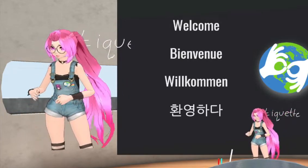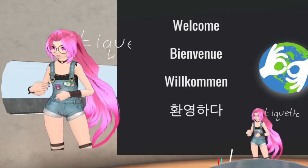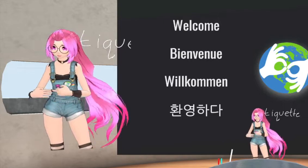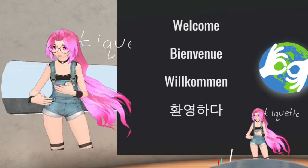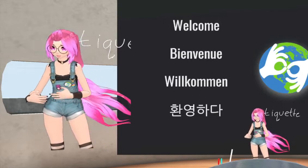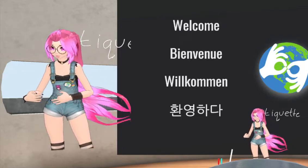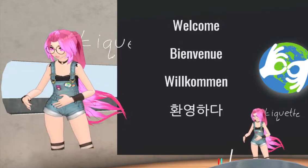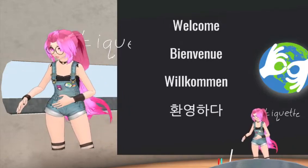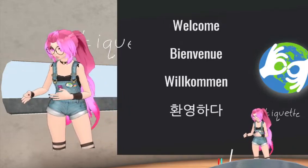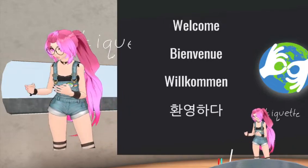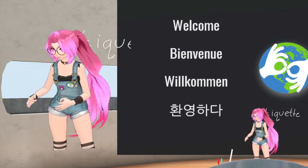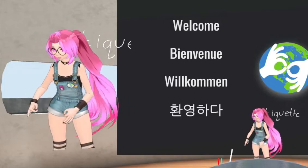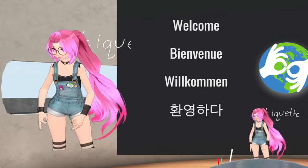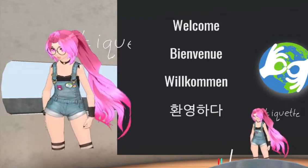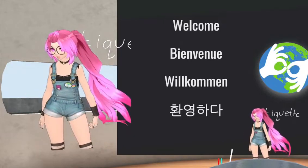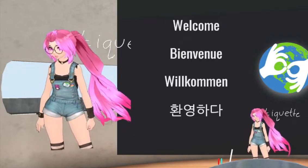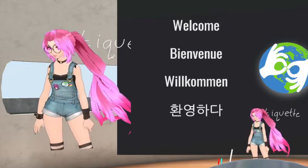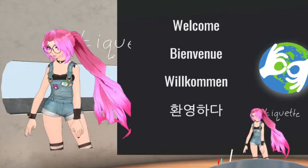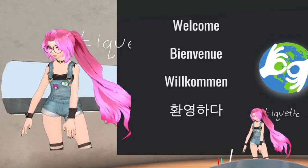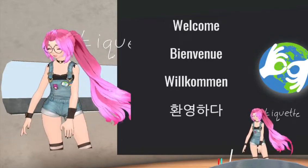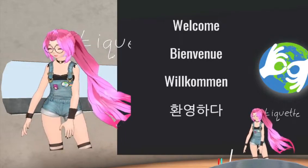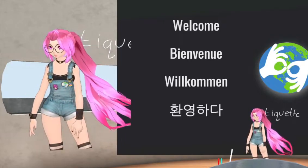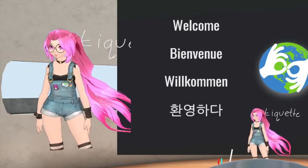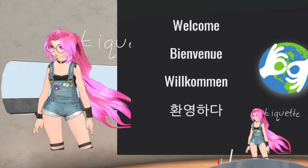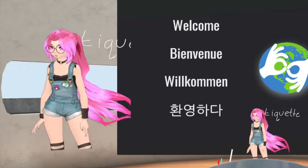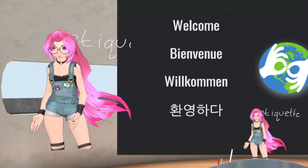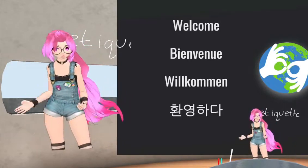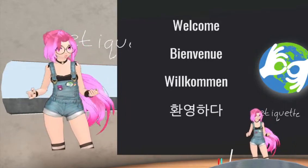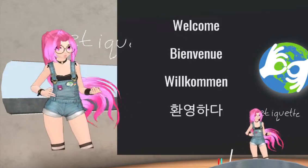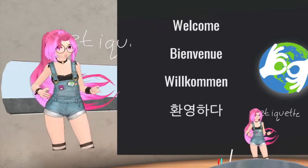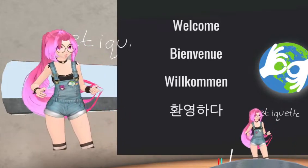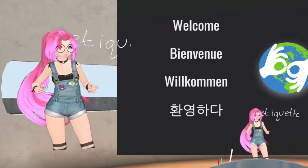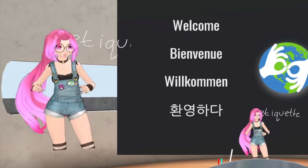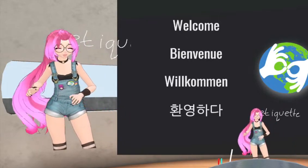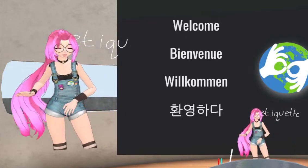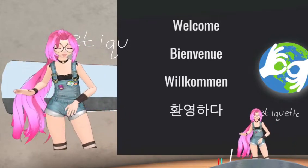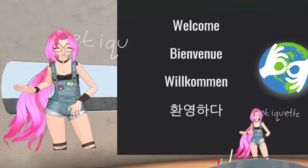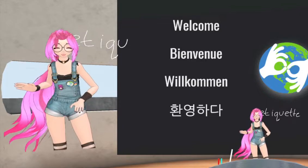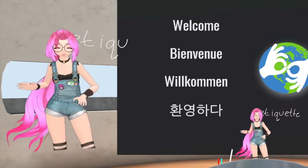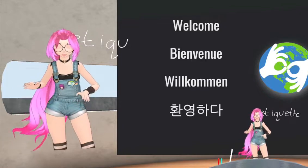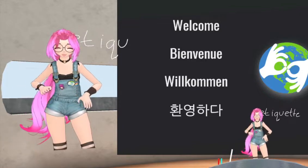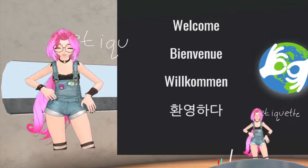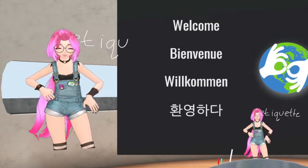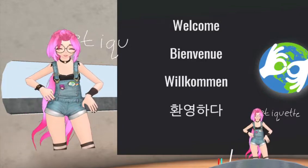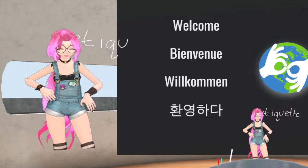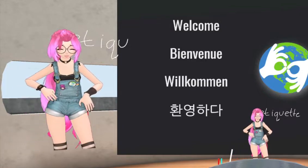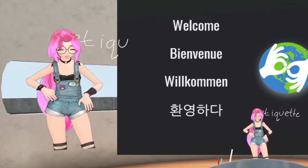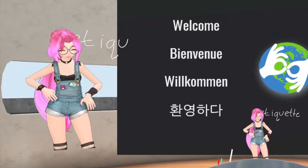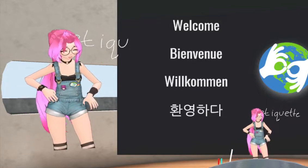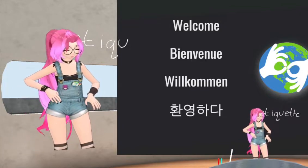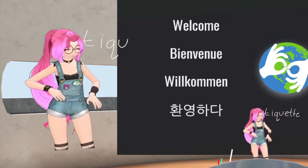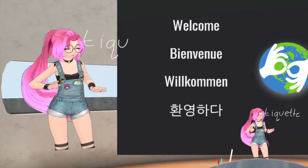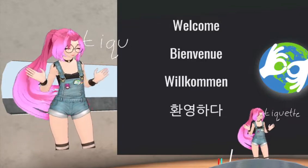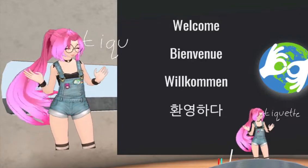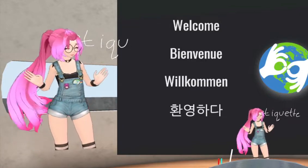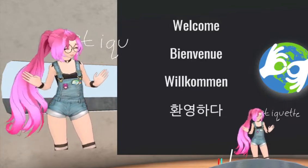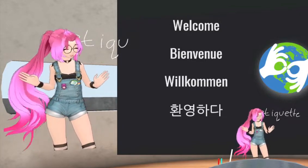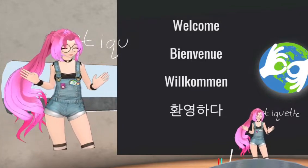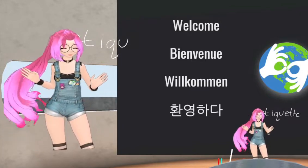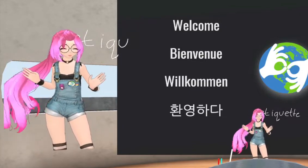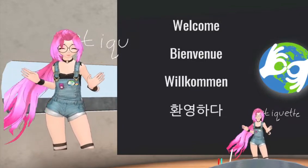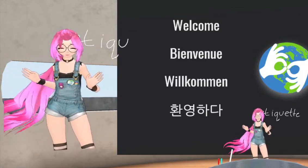cure soon. I'm so sorry. That must suck. And of course, I'm sure all these people mean well, and that's a really